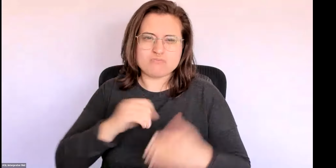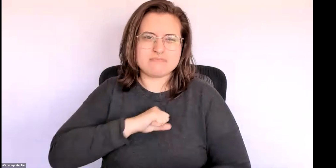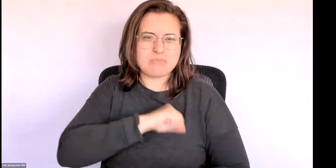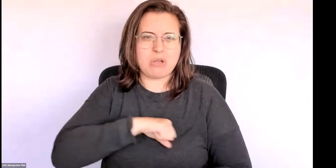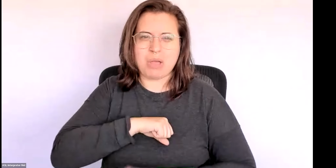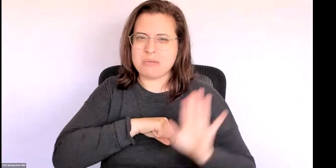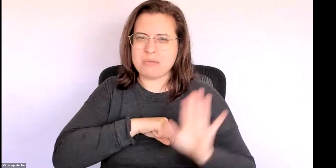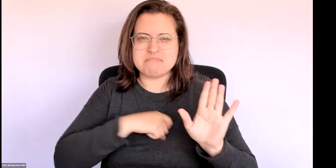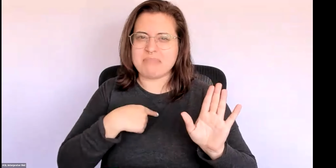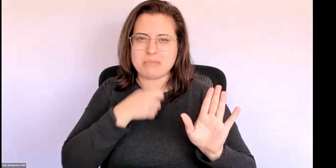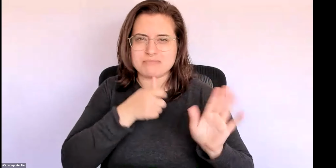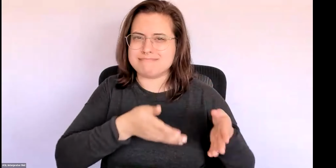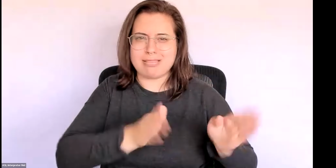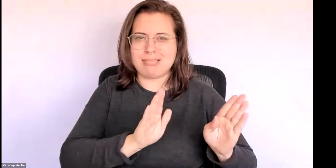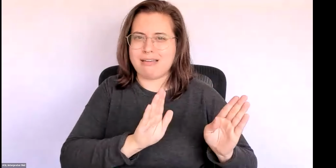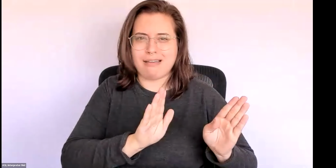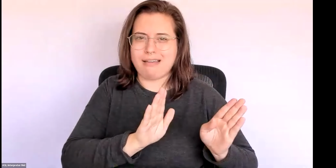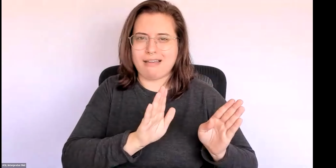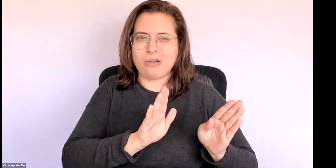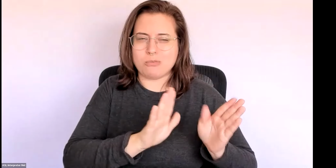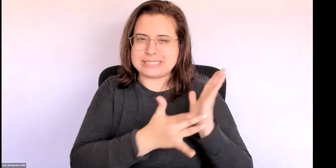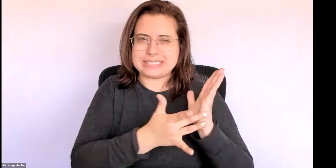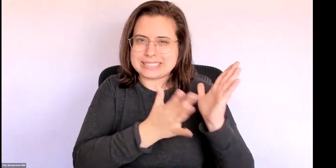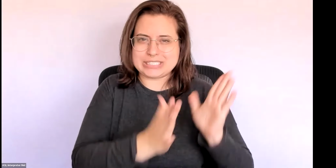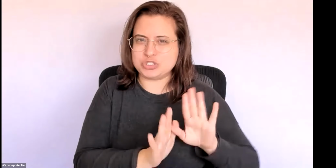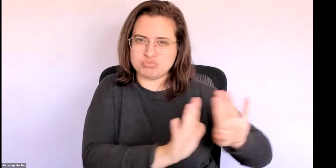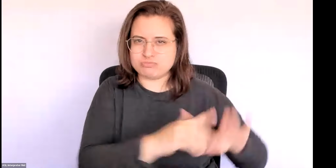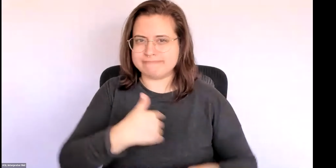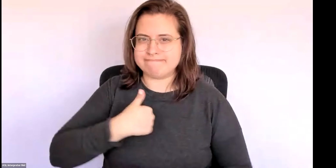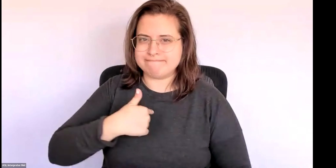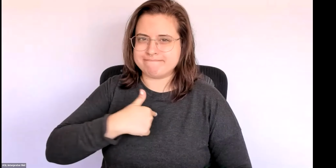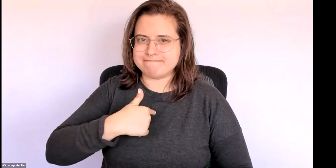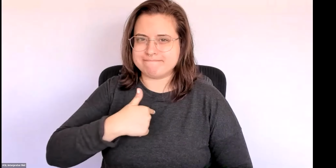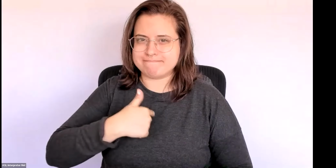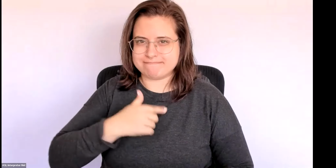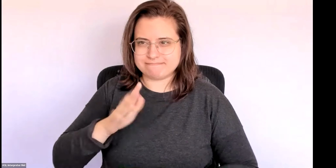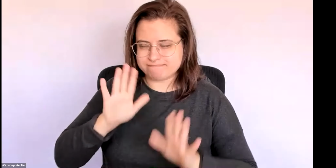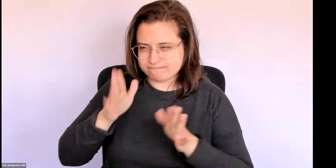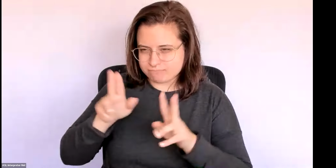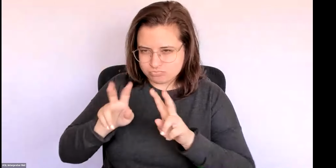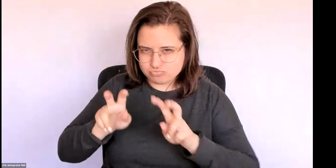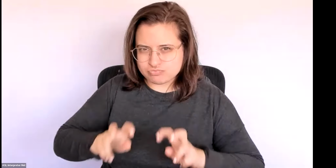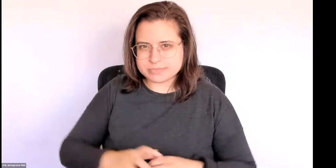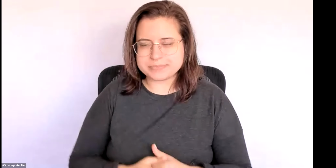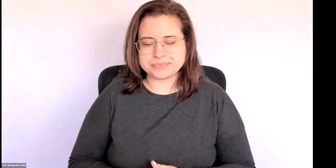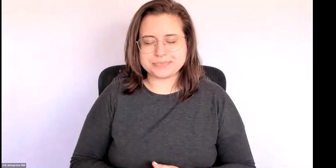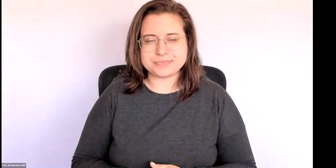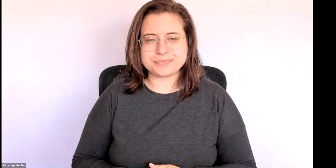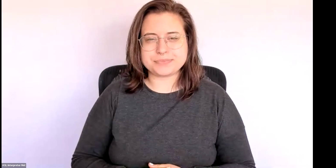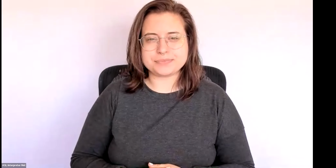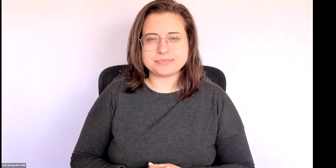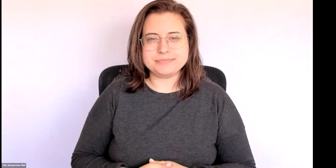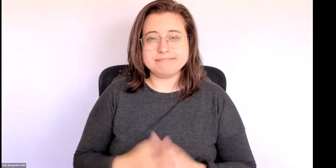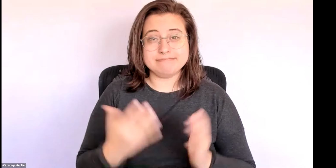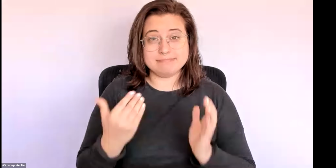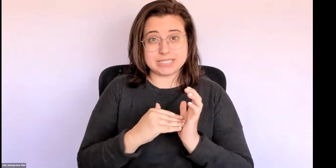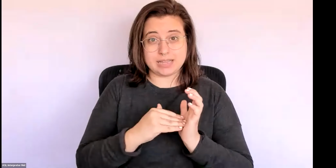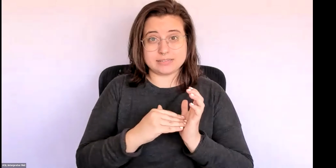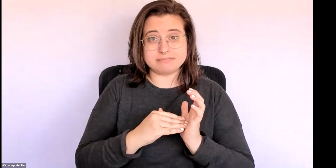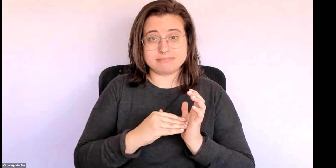let an ultrasound technician do the breast ultrasound. Again, you will undress from the waist